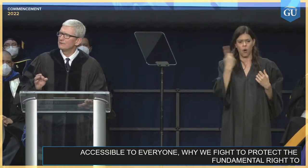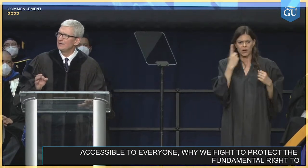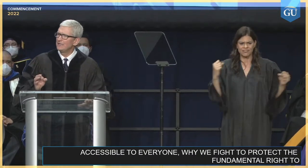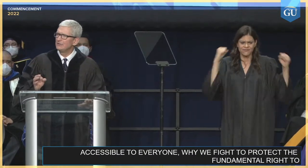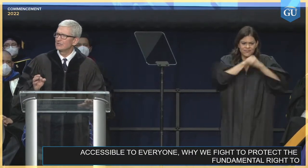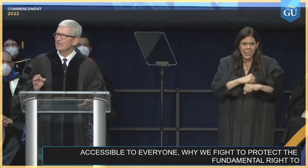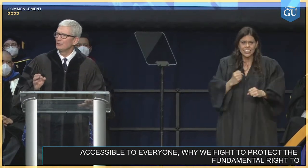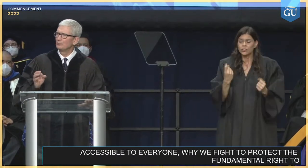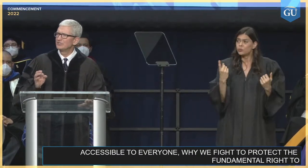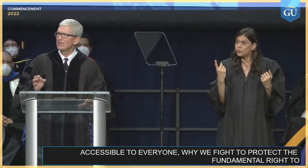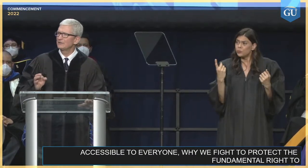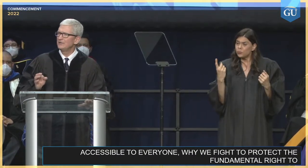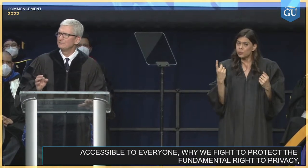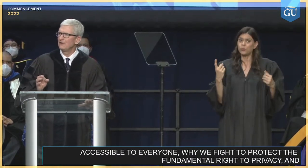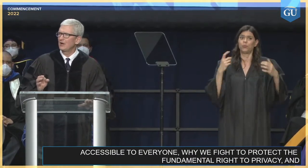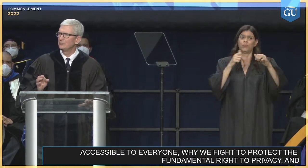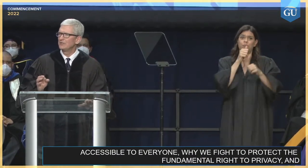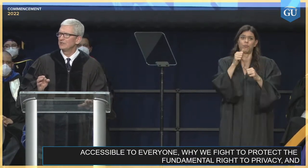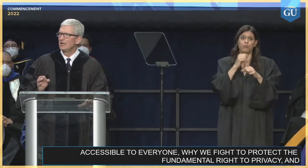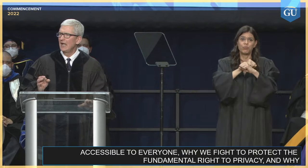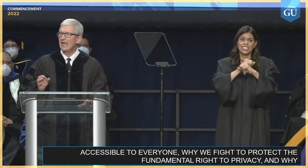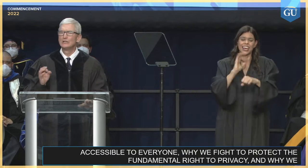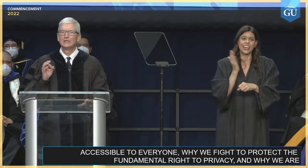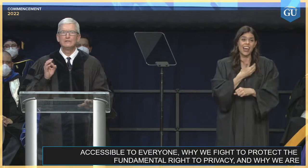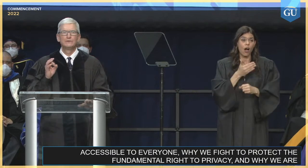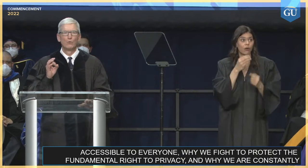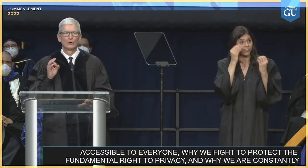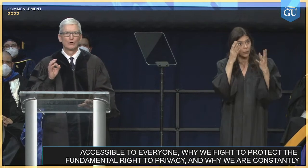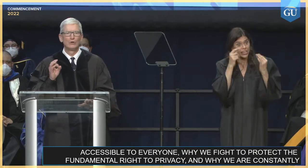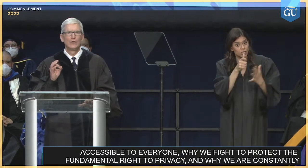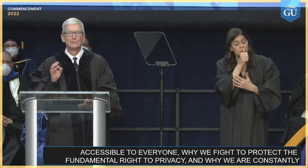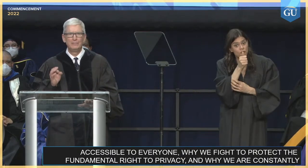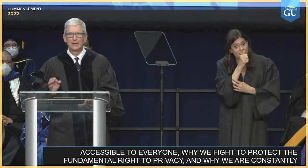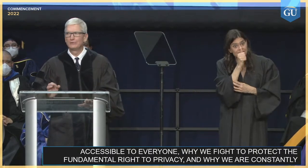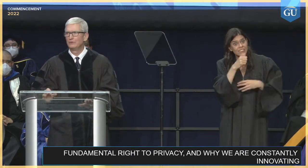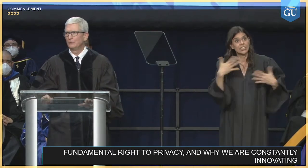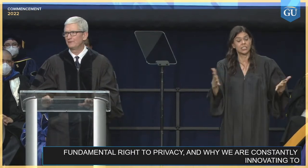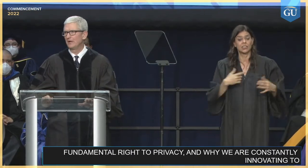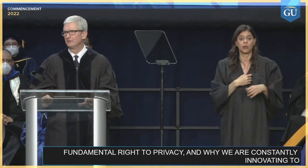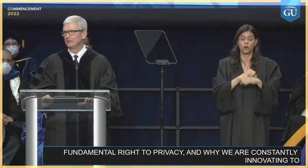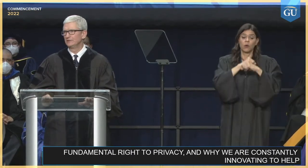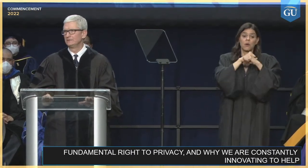innovating to help protect the environment and leave the world better than we found it.